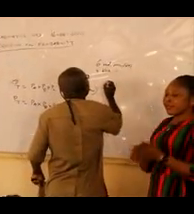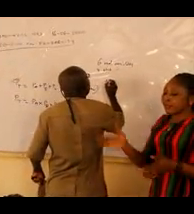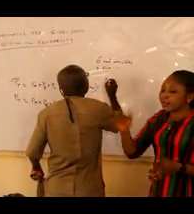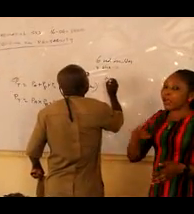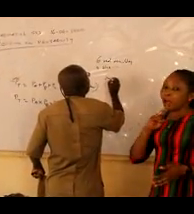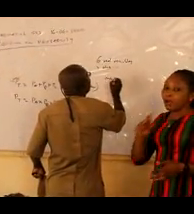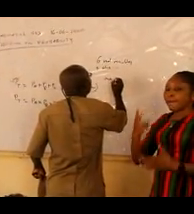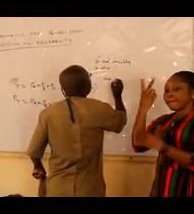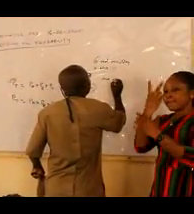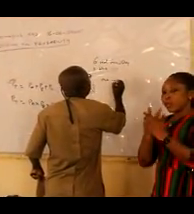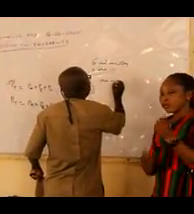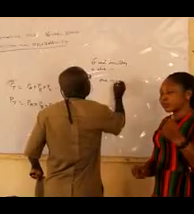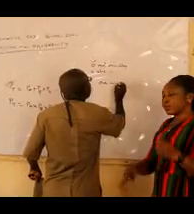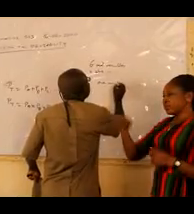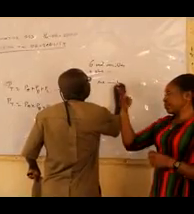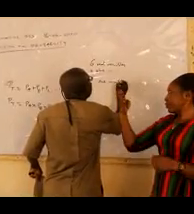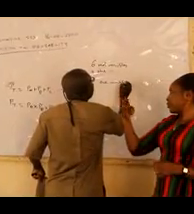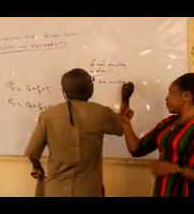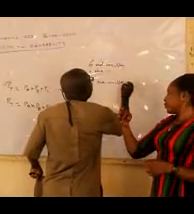marble